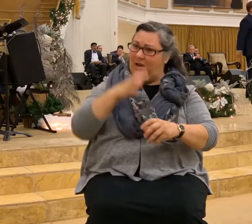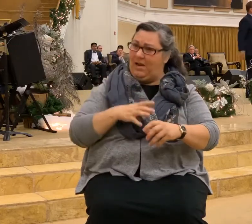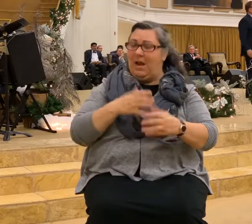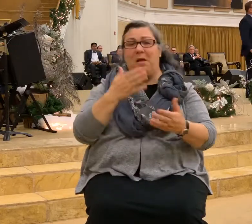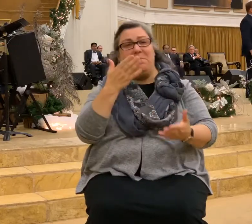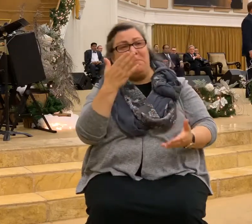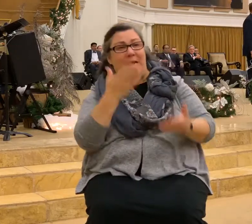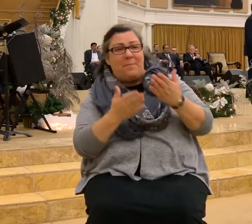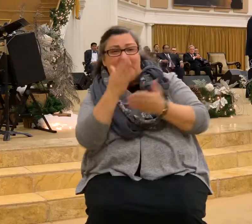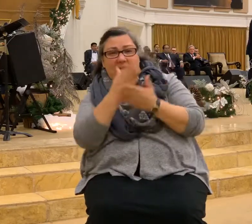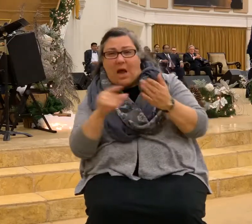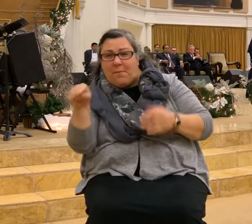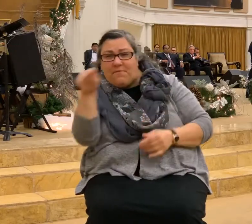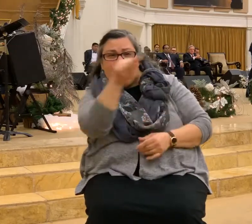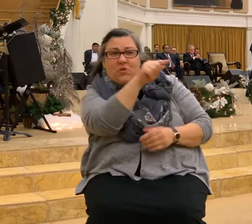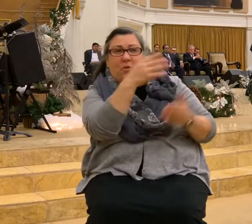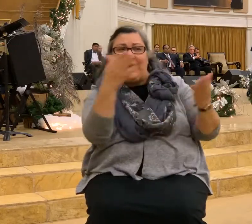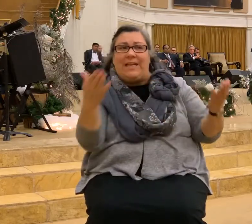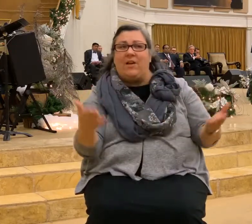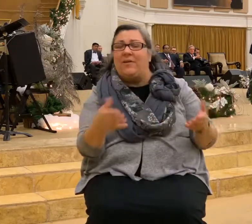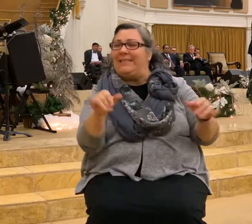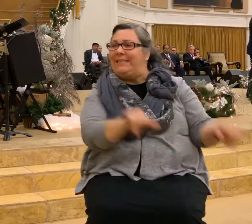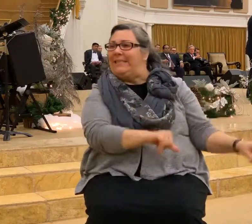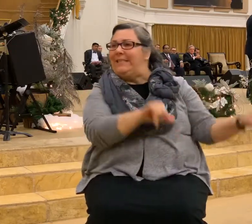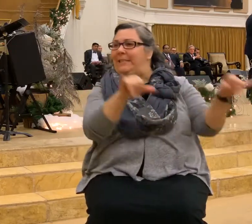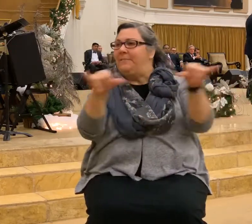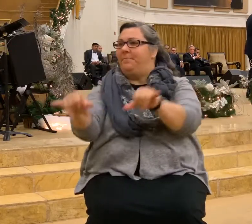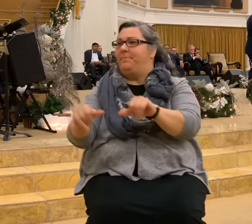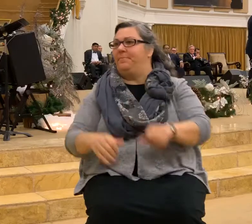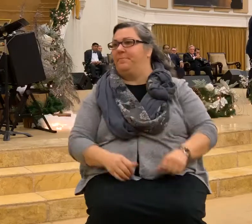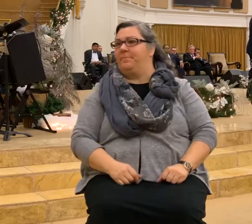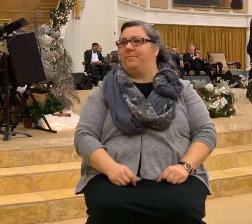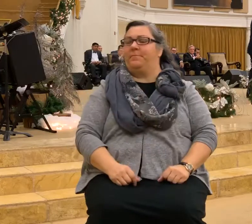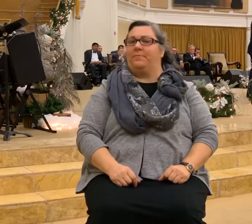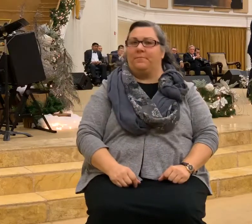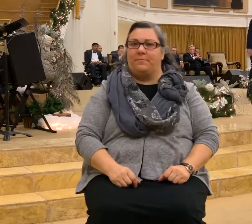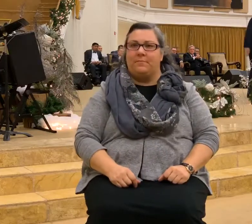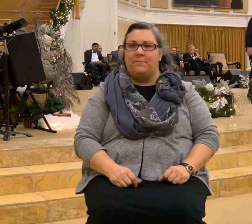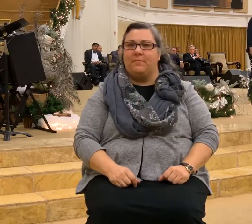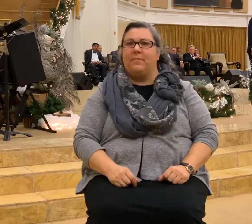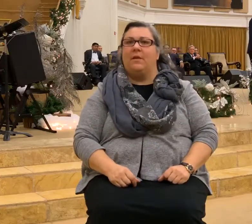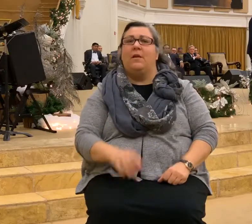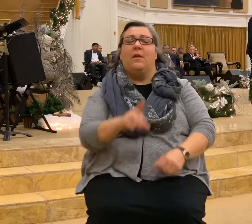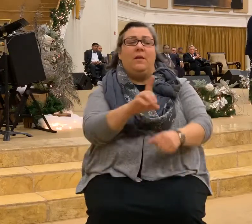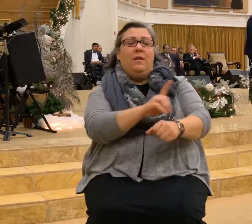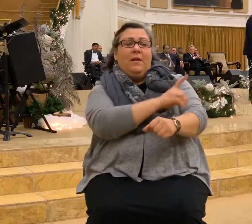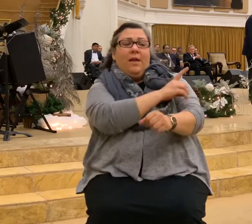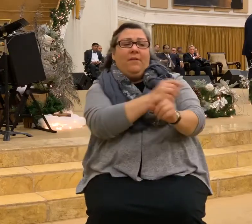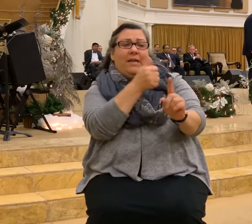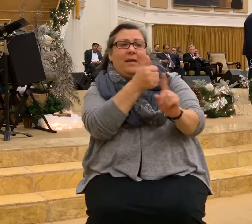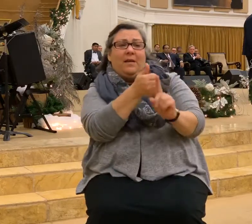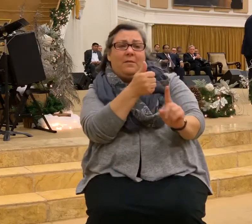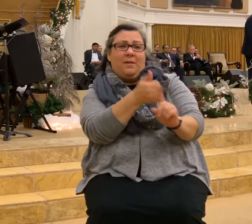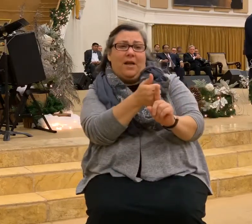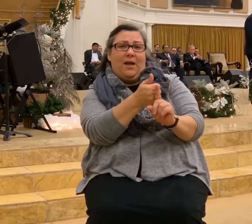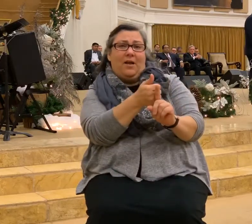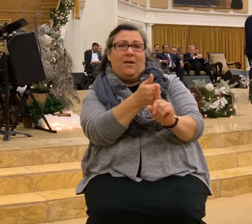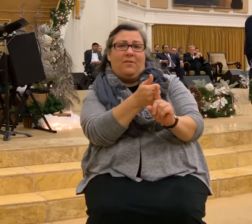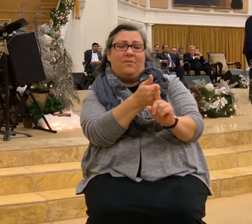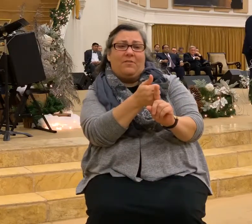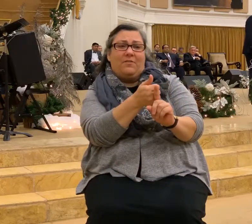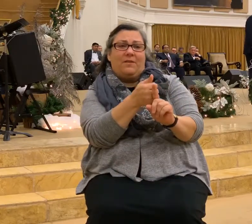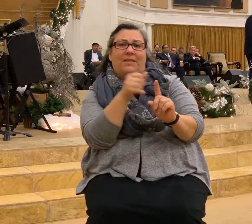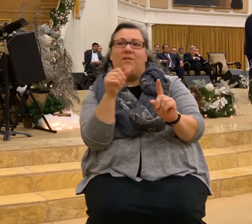that some of you are here tonight under the sound of the words. That David was like you need to